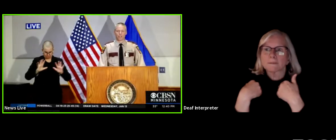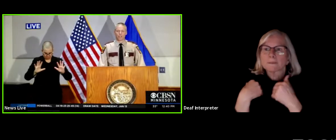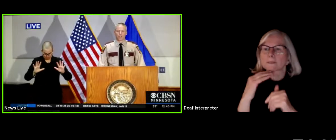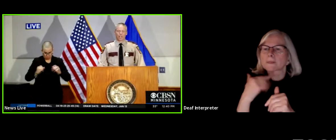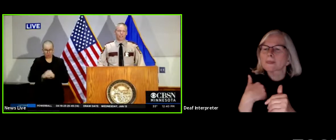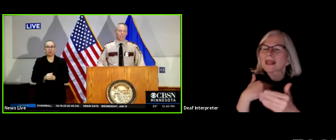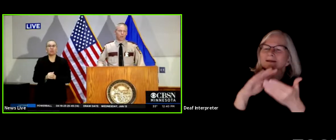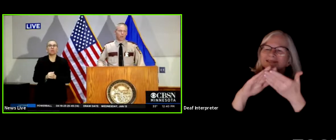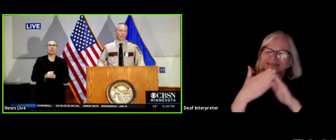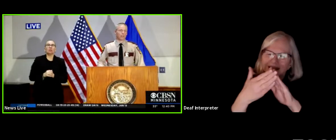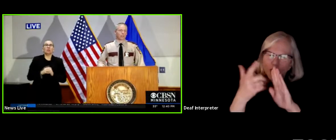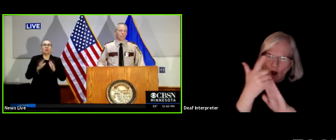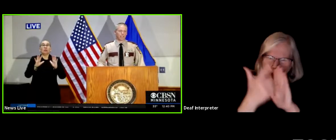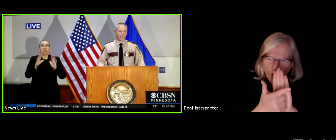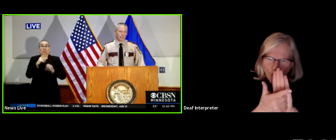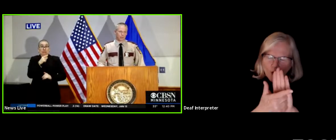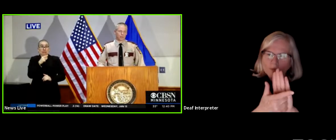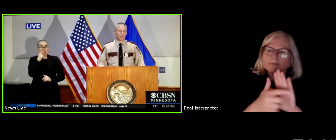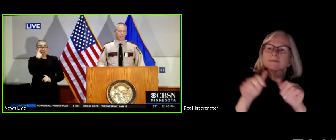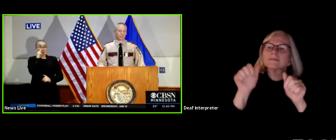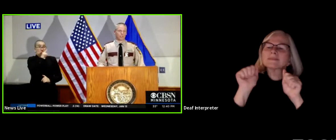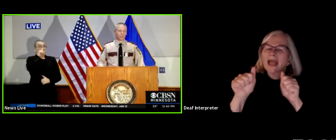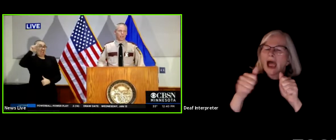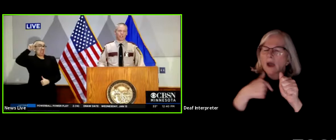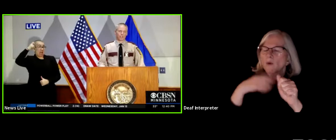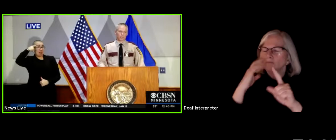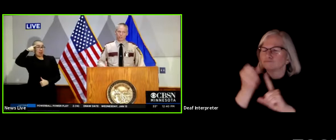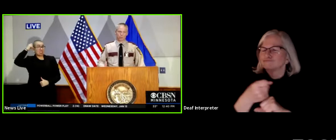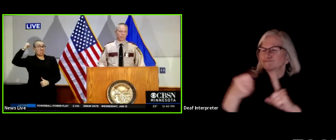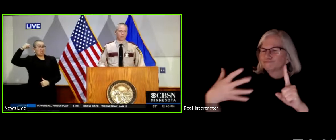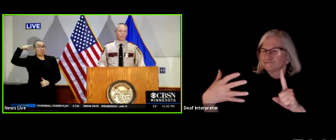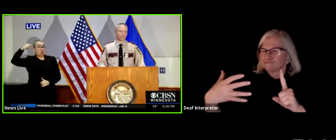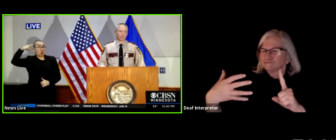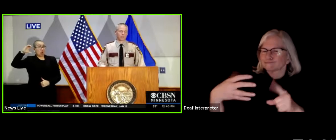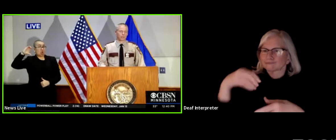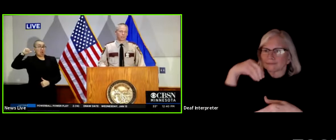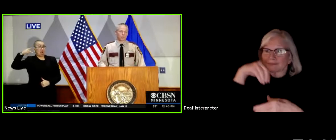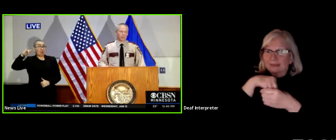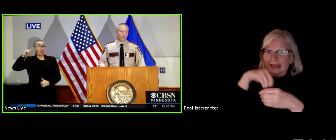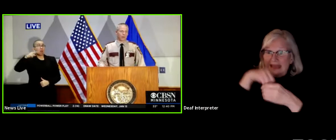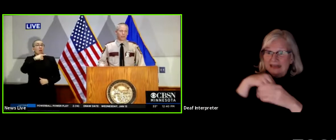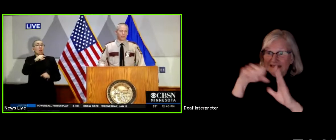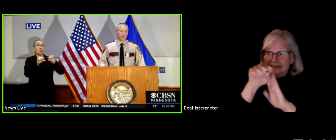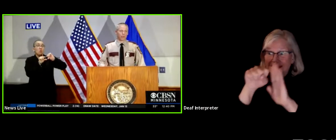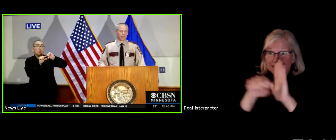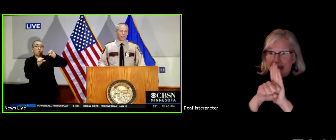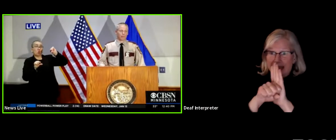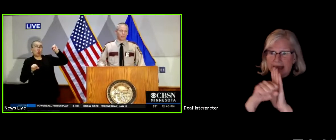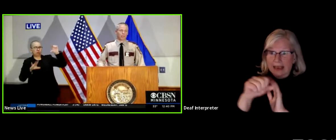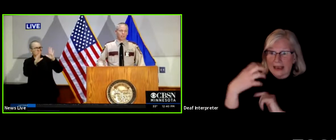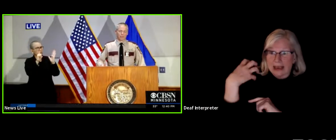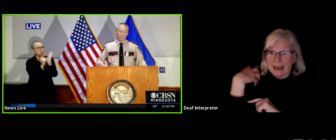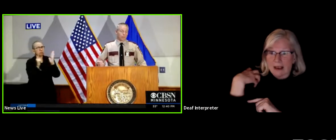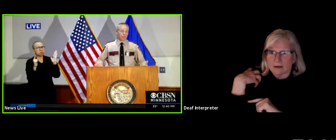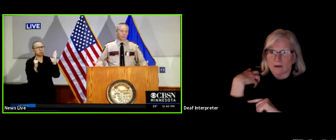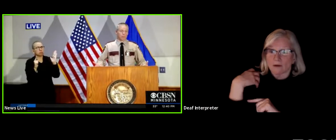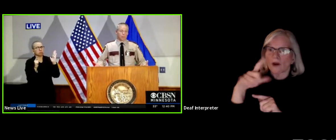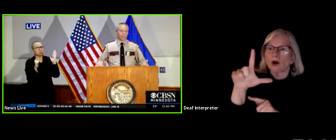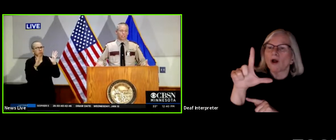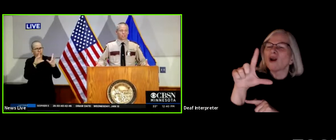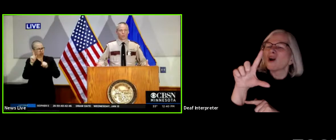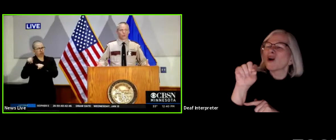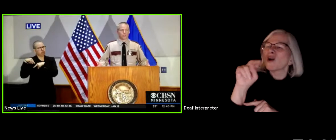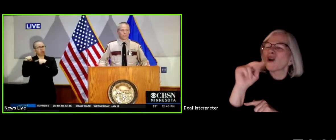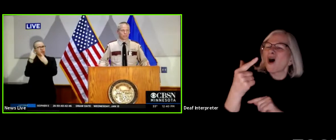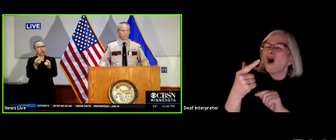in. I can tell you within the state capitol in Minnesota, long guns are prohibited. It's been that way for a long time. Capitol's